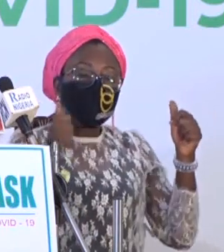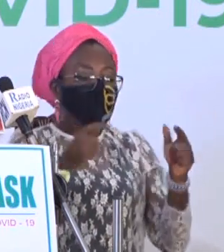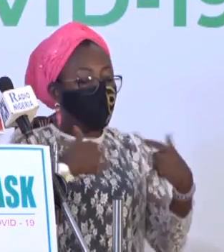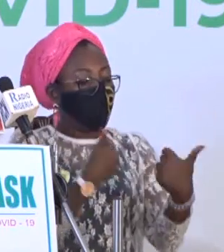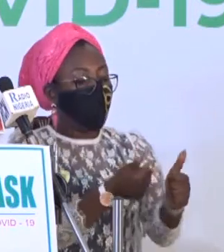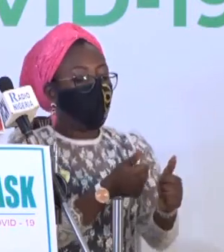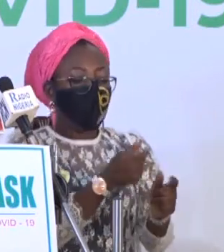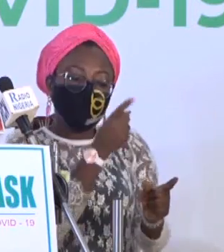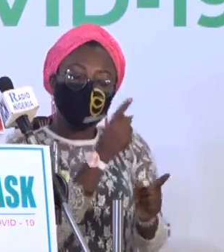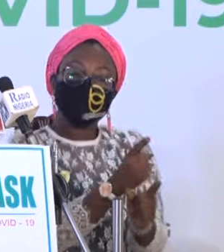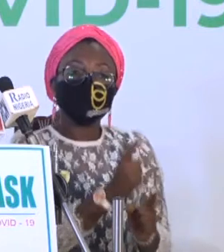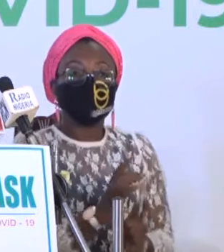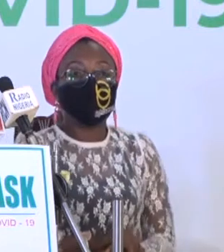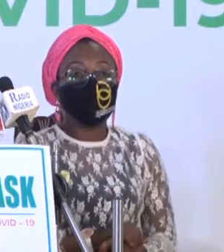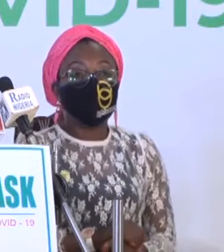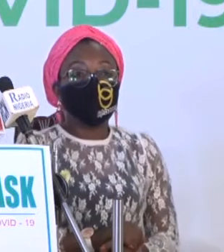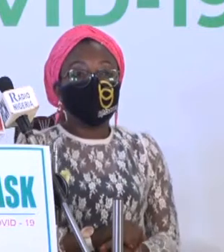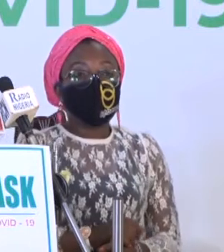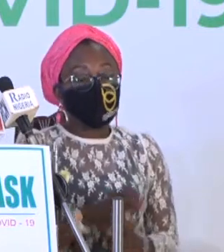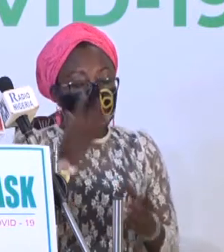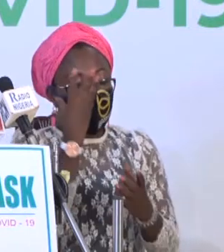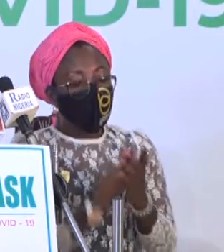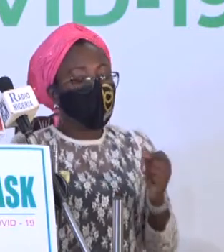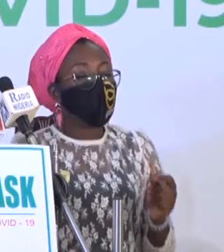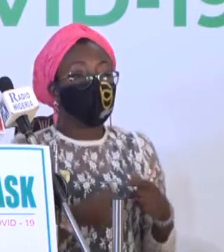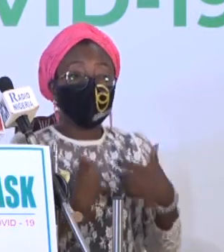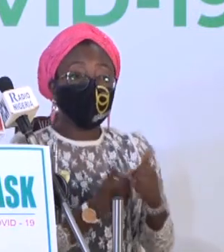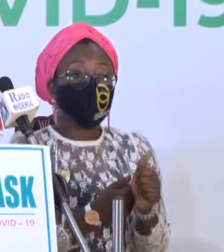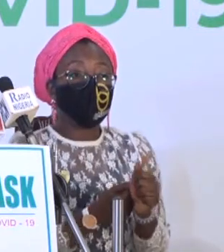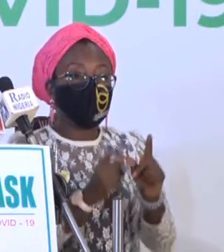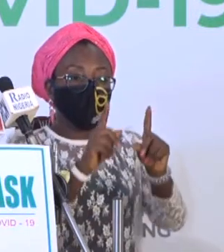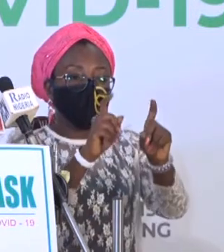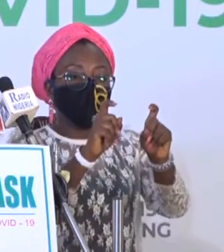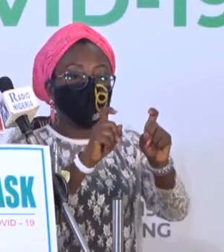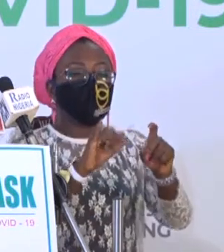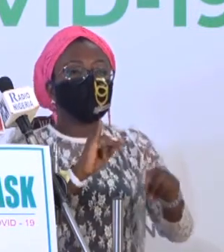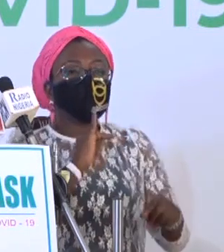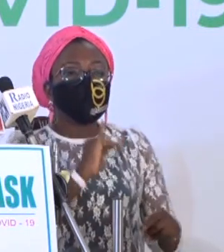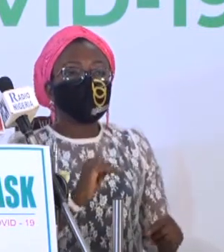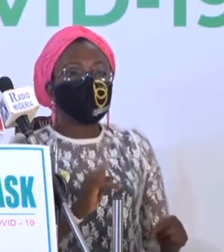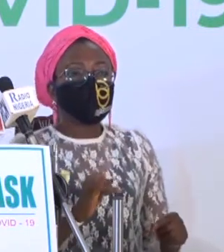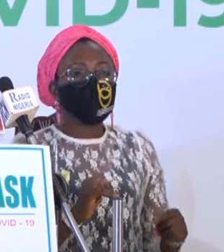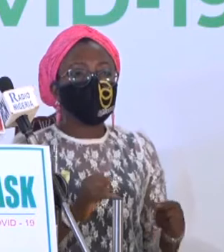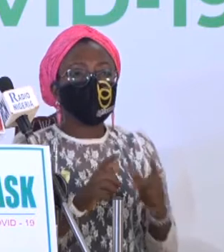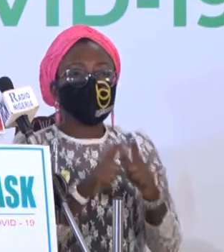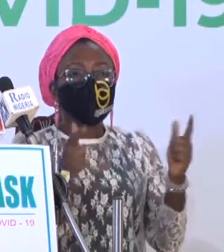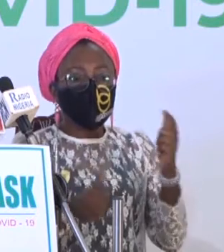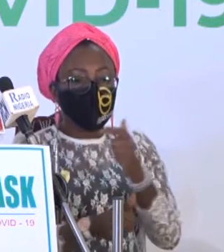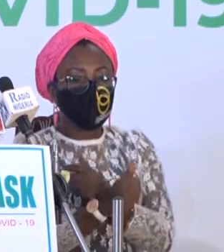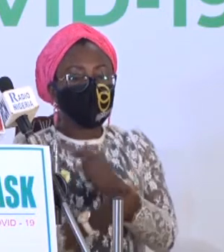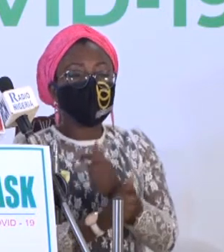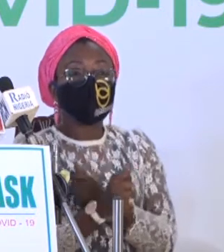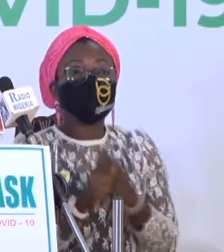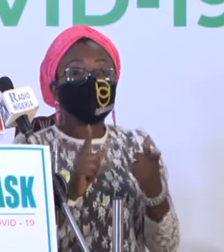regulation, because lack of compliance with the COVID test is a threat to public health. And